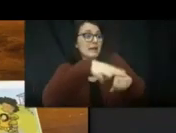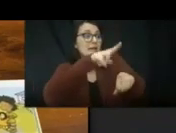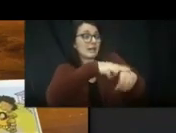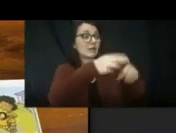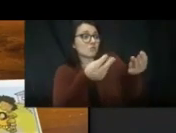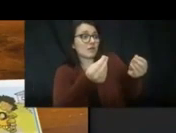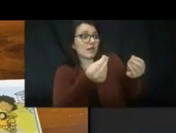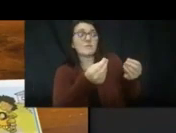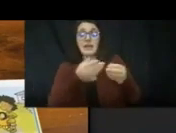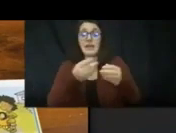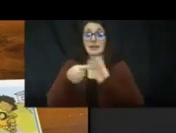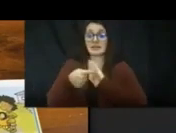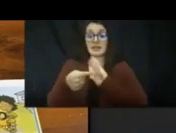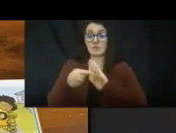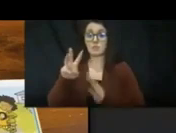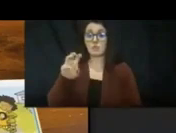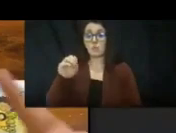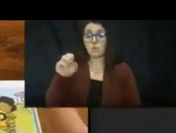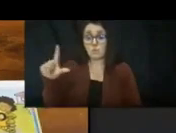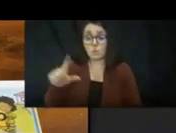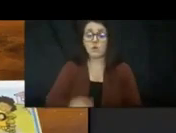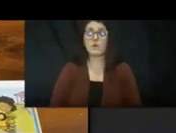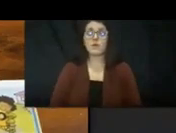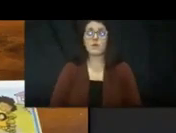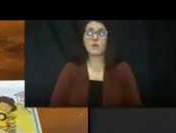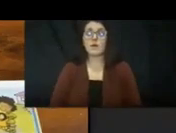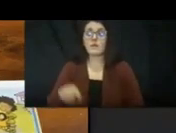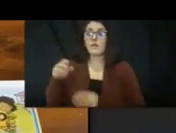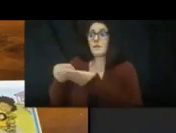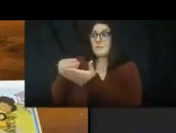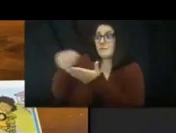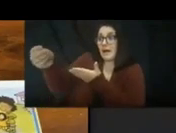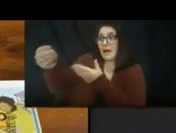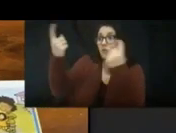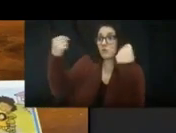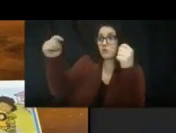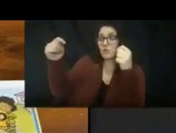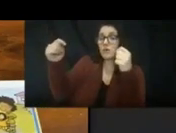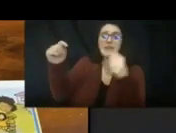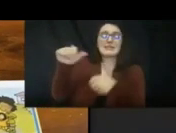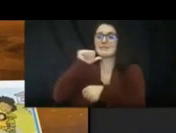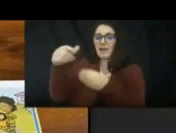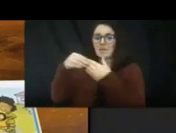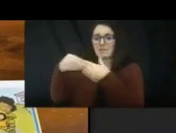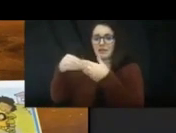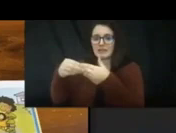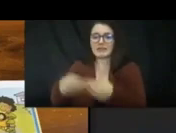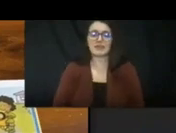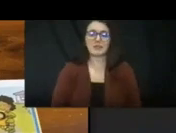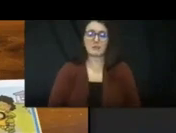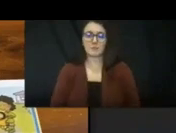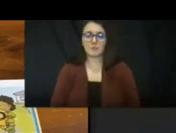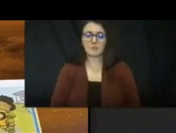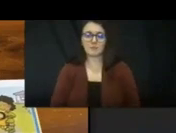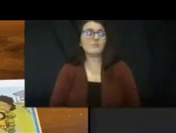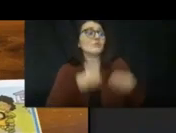and cotton. Choose wooden or cloth toys. Cover leftovers with a plate instead of plastic wrap.